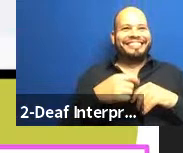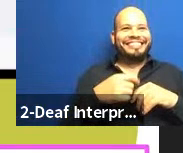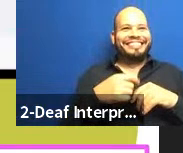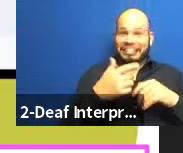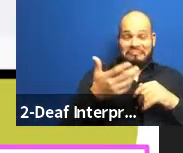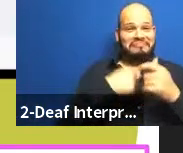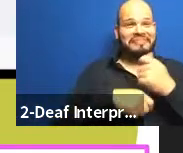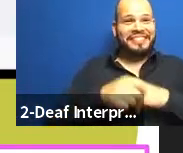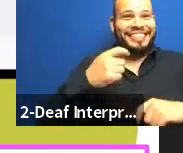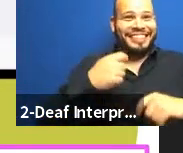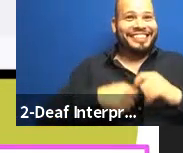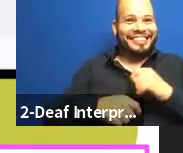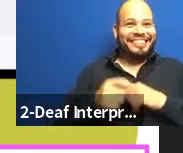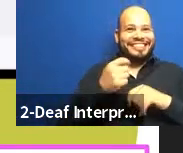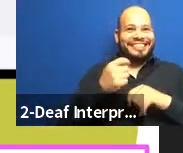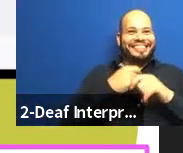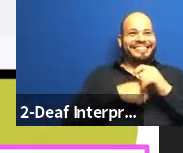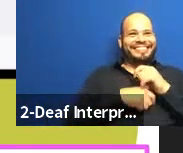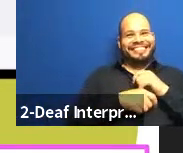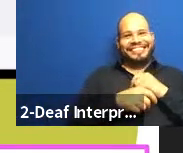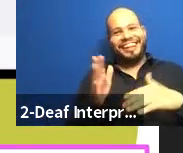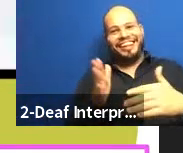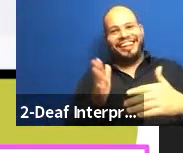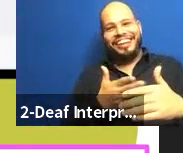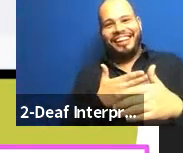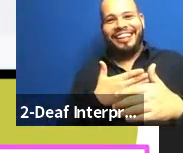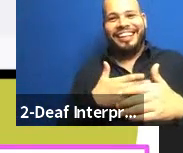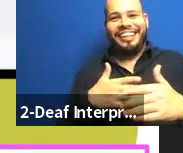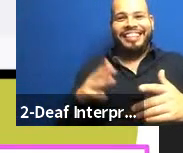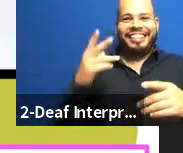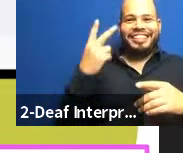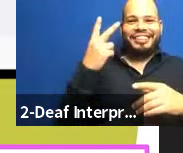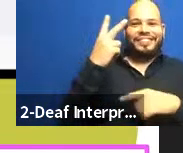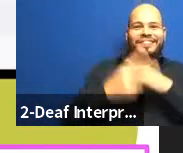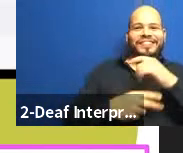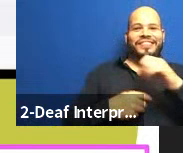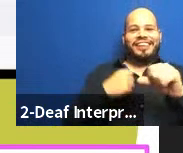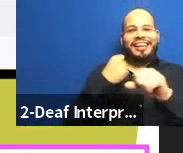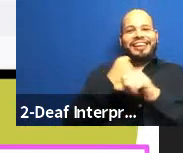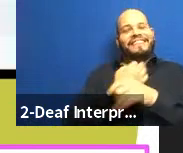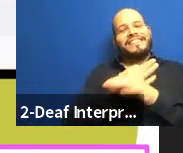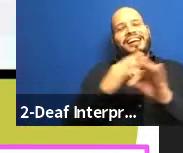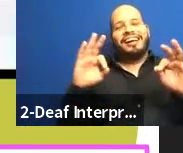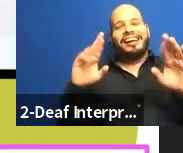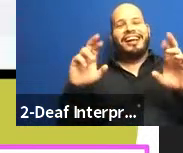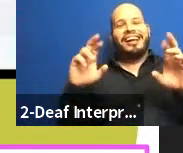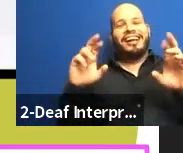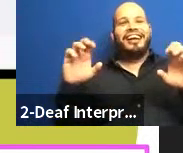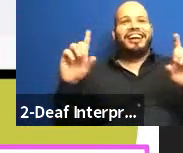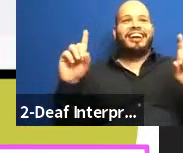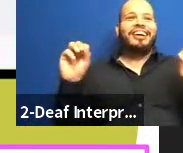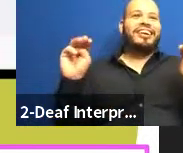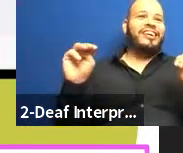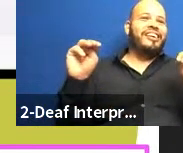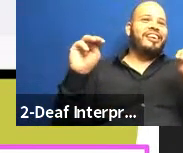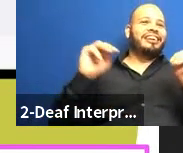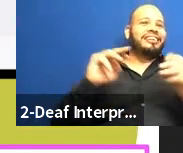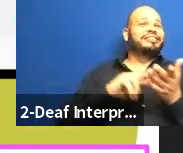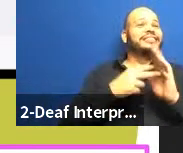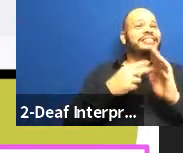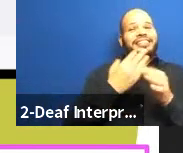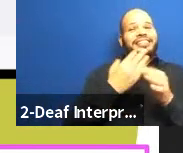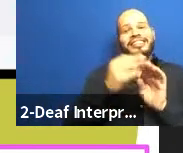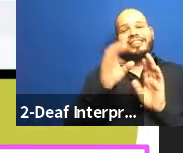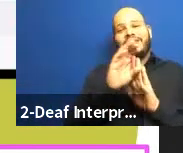To be free? Are you born with it? Is it God-given? Or is there a cost to be free? The Constitution said we were